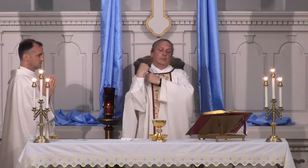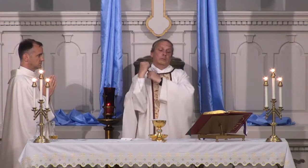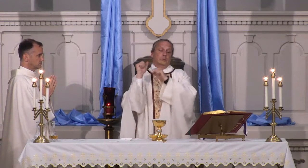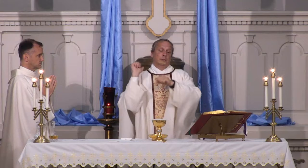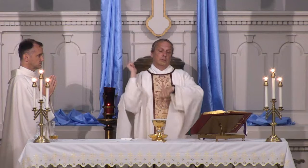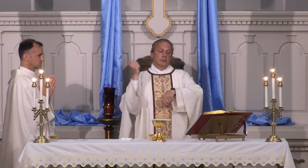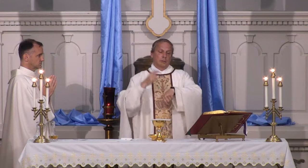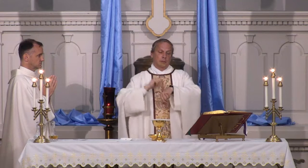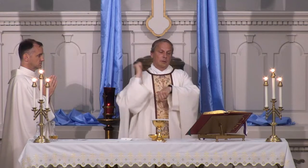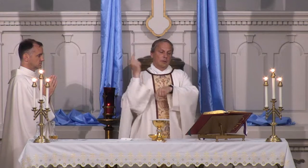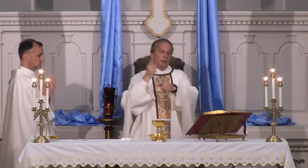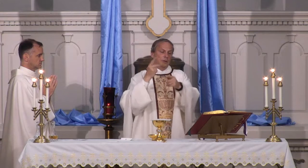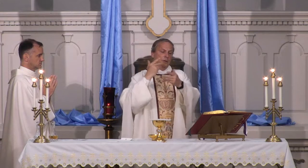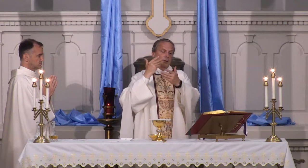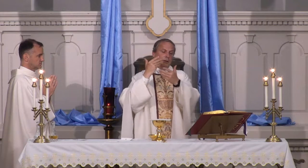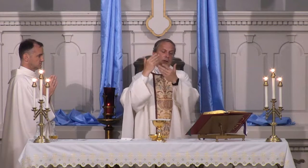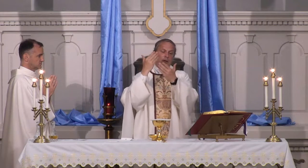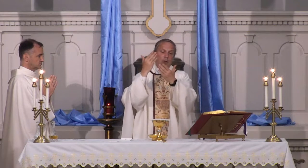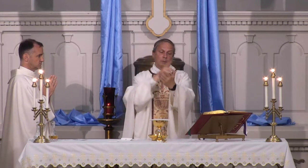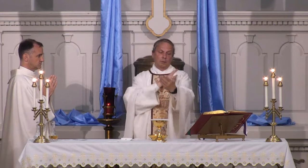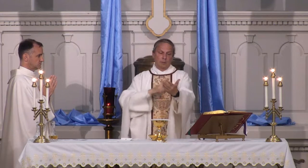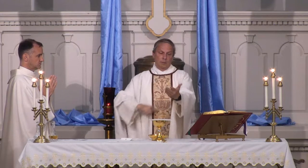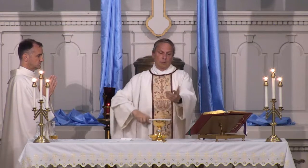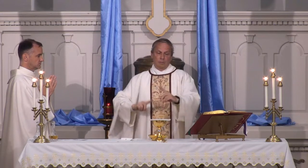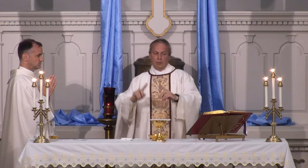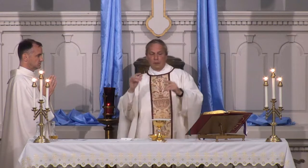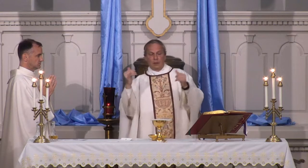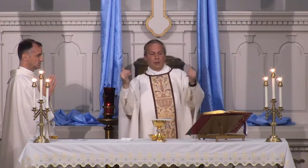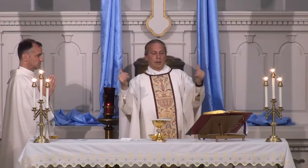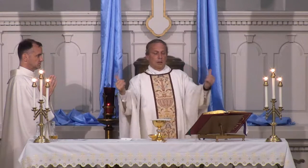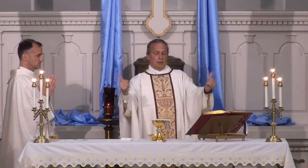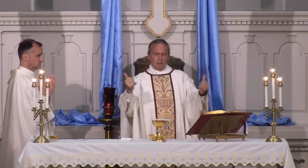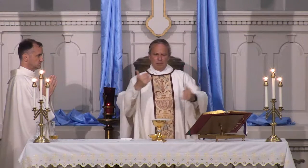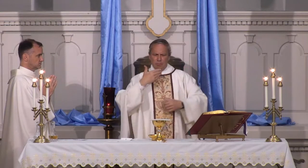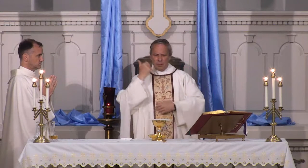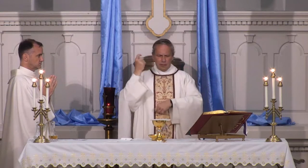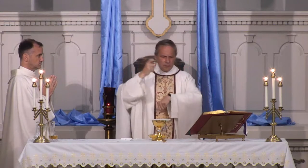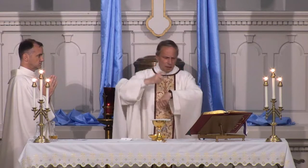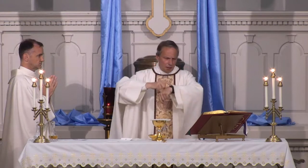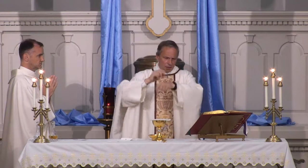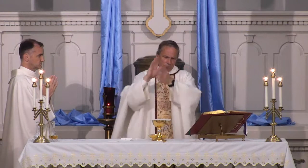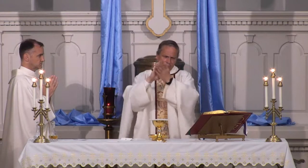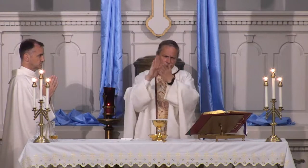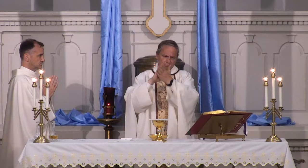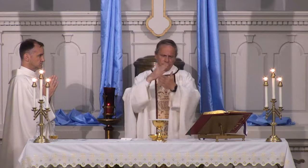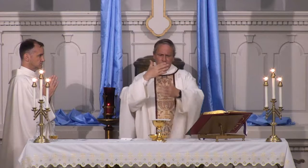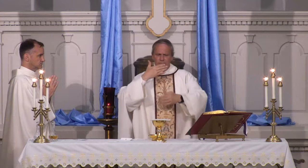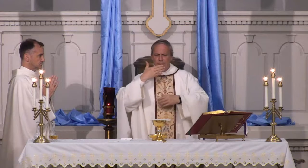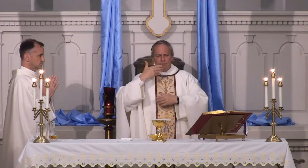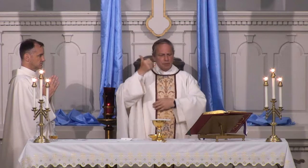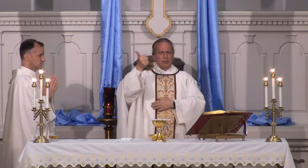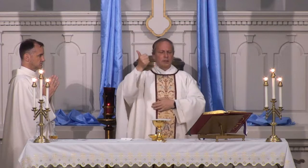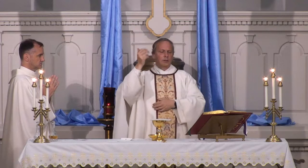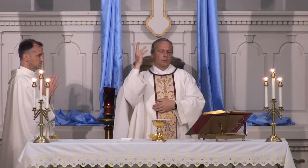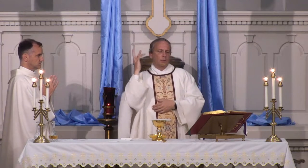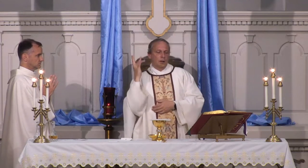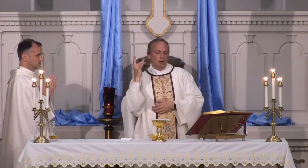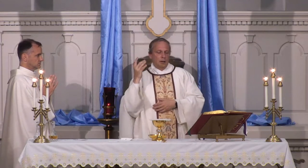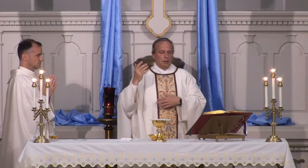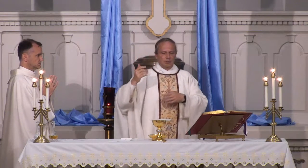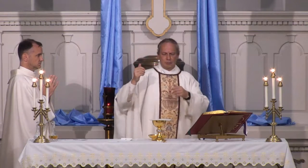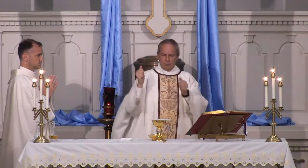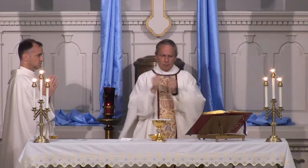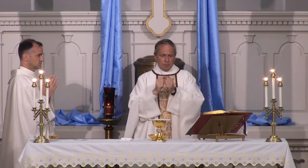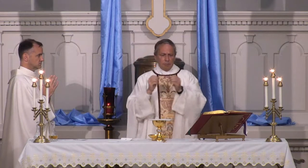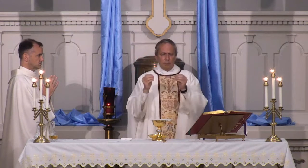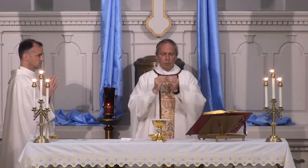It is truly right and just, our duty and our salvation, at all times to acclaim you, O Lord, but in